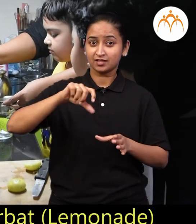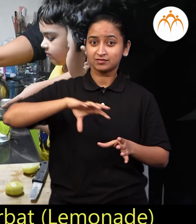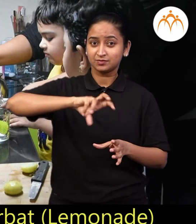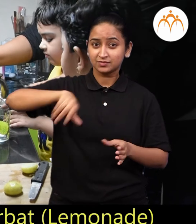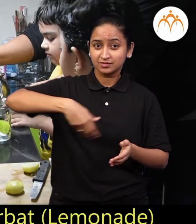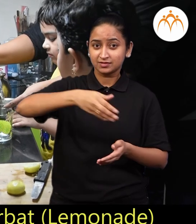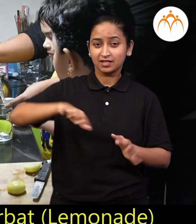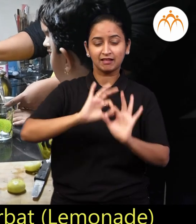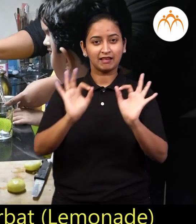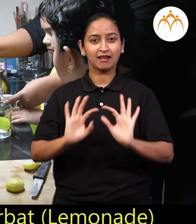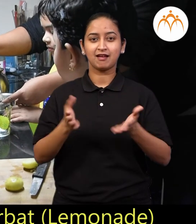in these glasses.